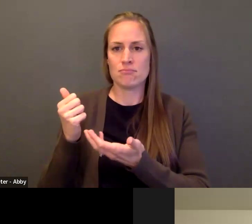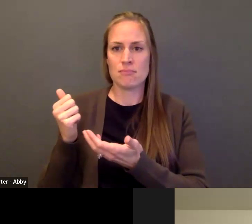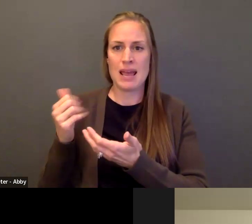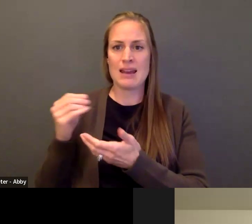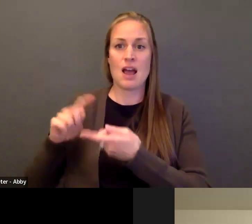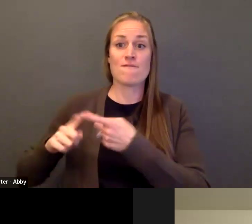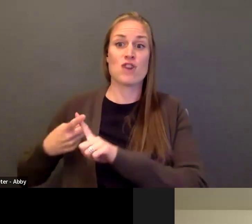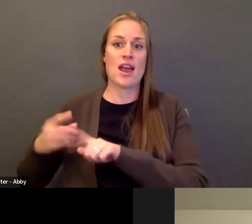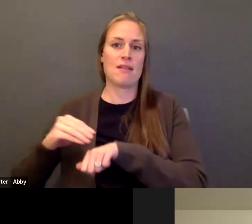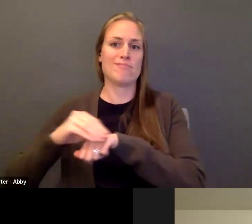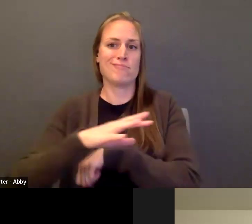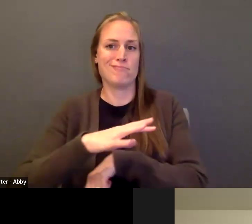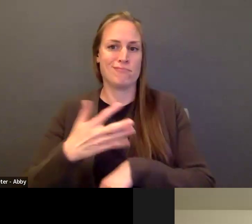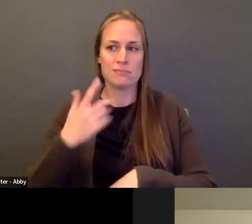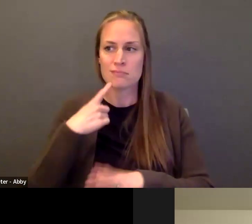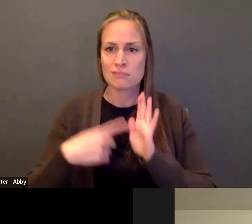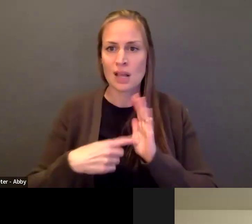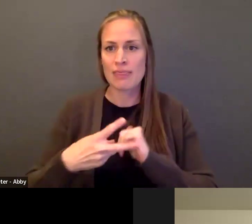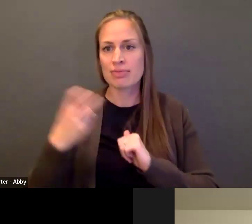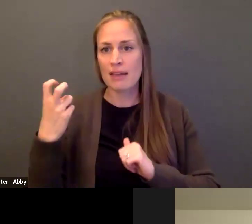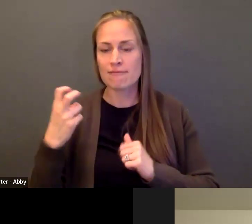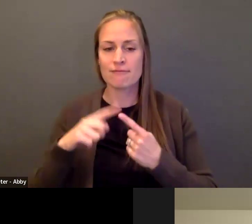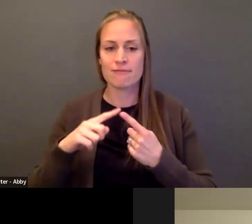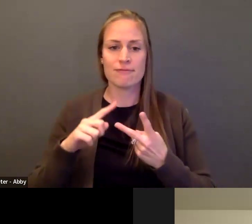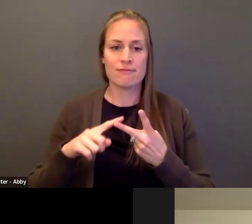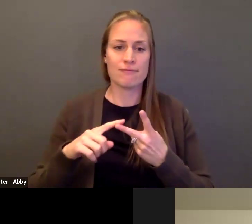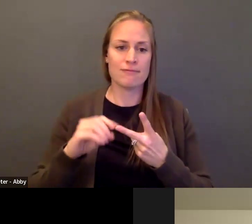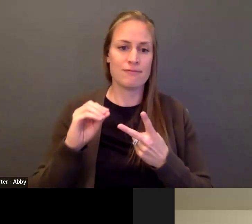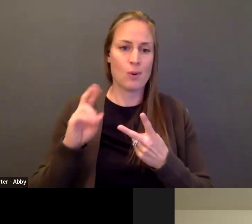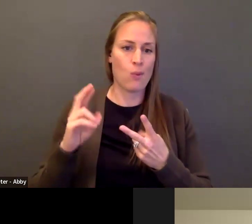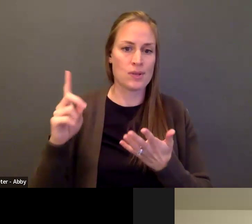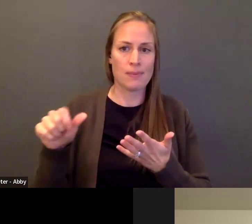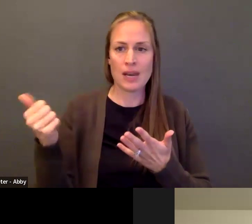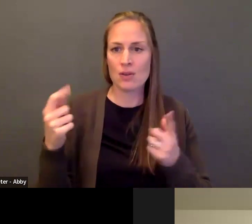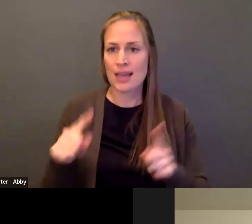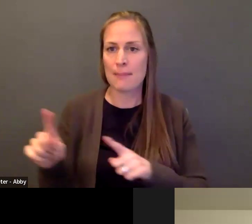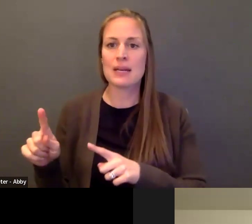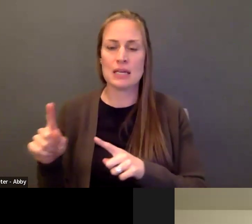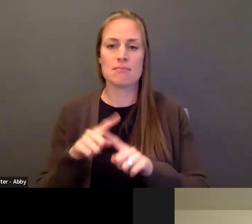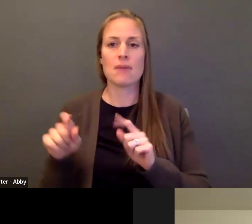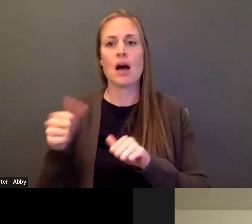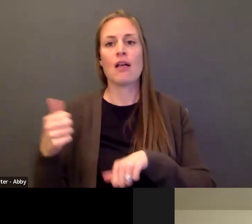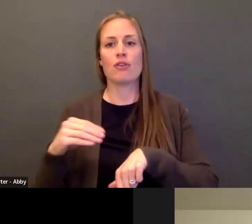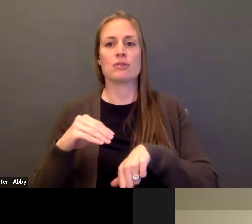other shoplifting, whatever it may be. But it does happen.